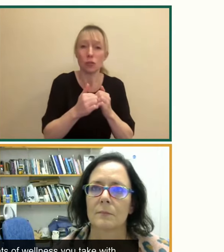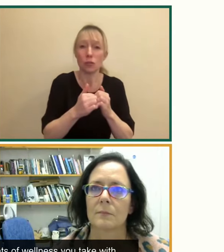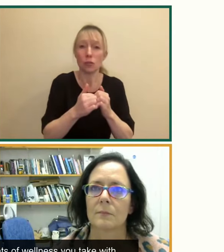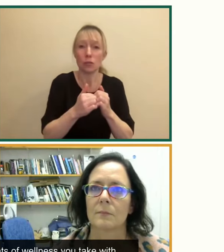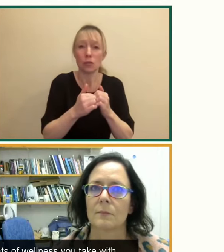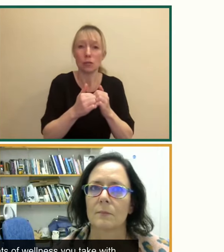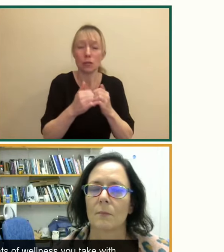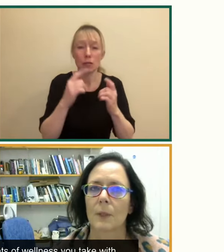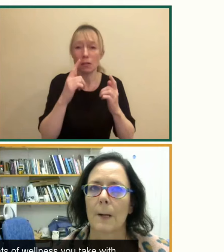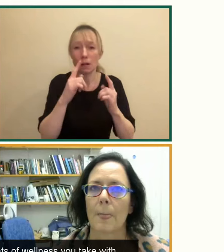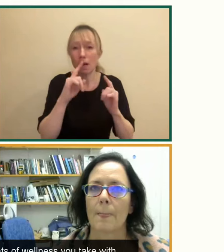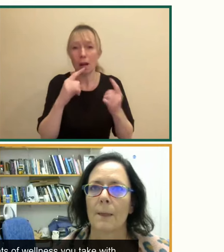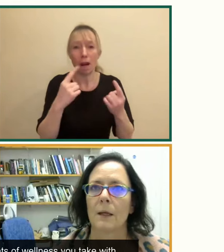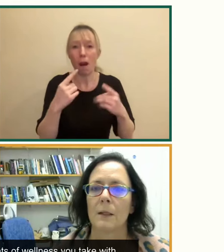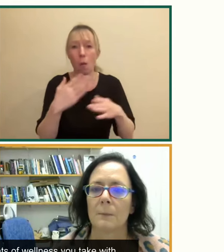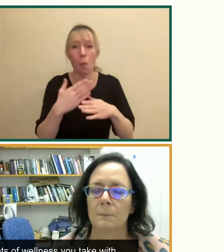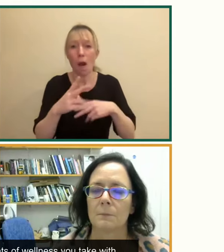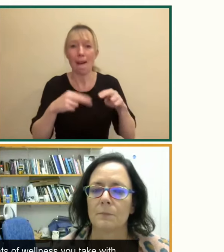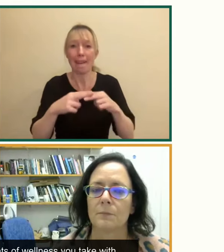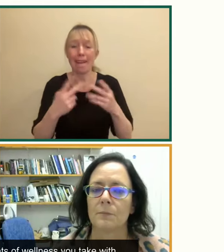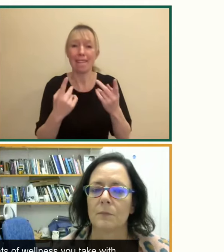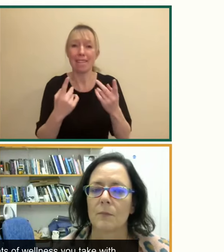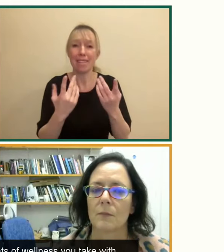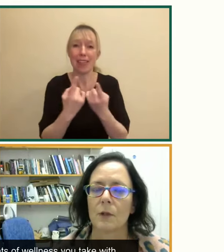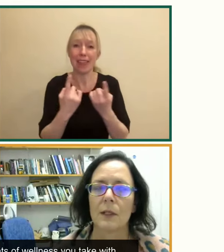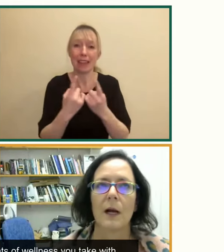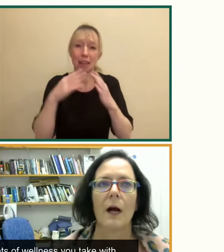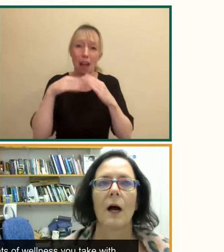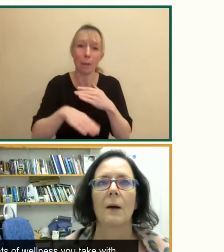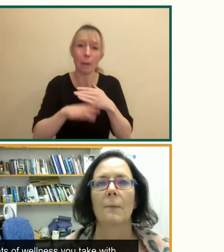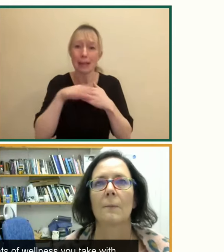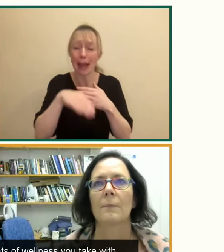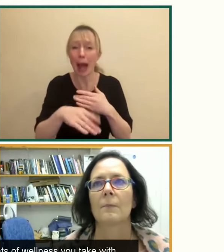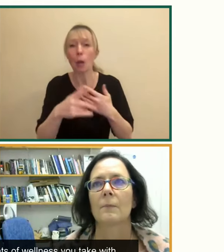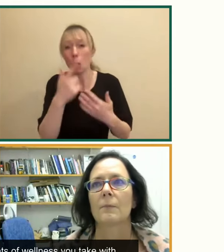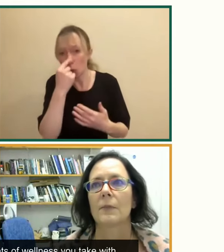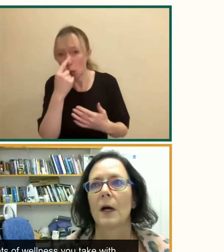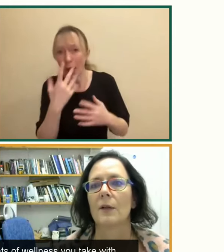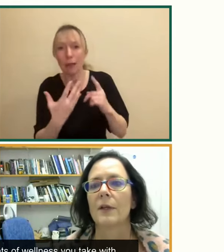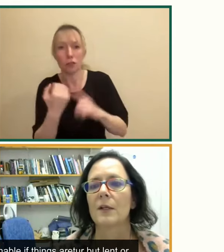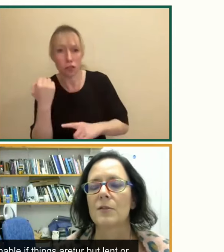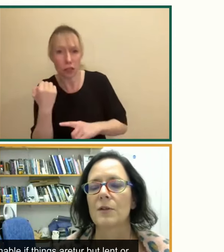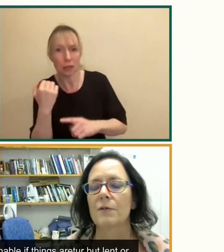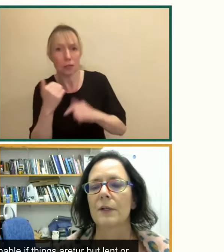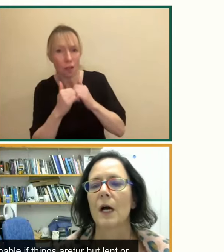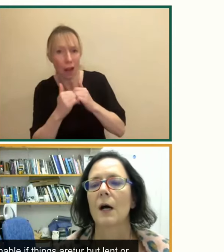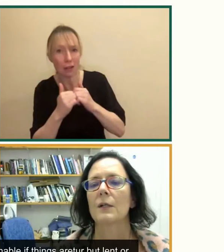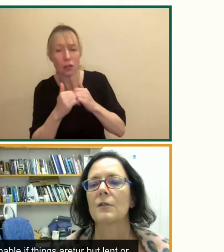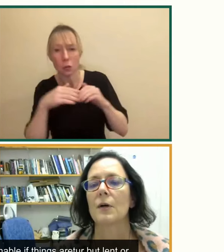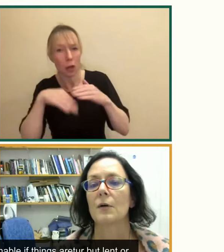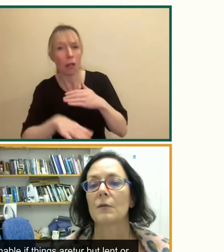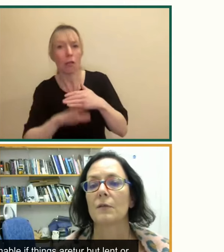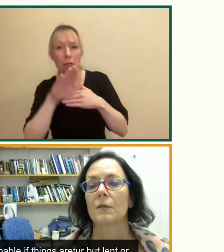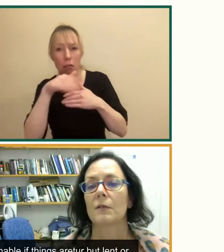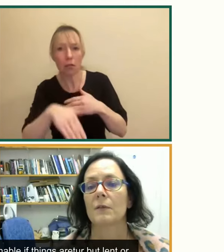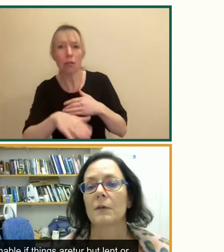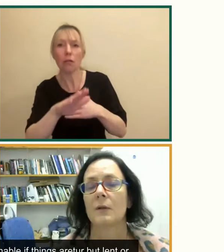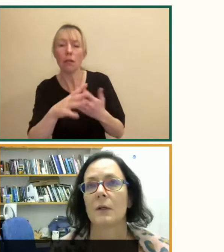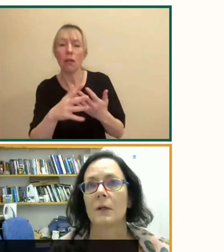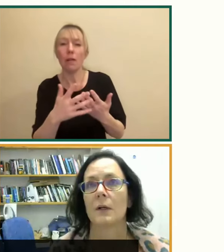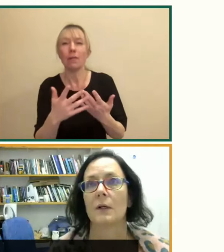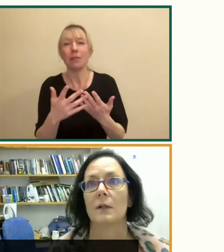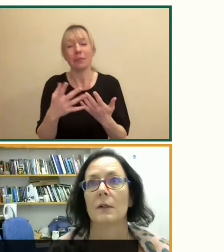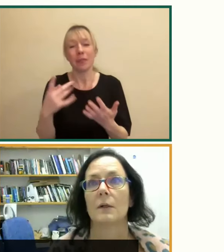very turbulent, or still findable? Well, I think it's a different kind of